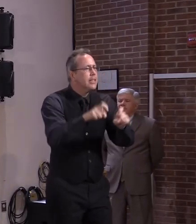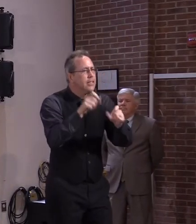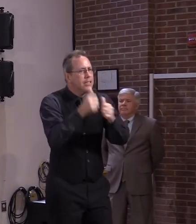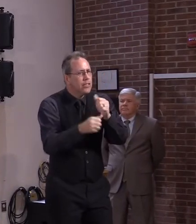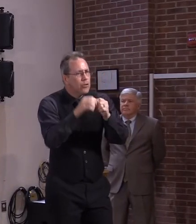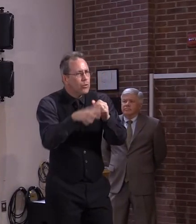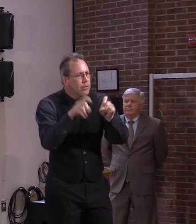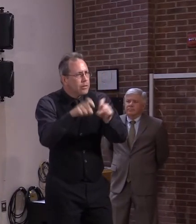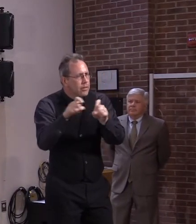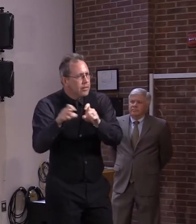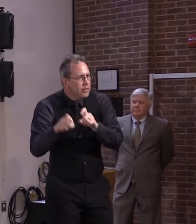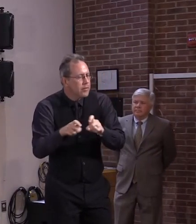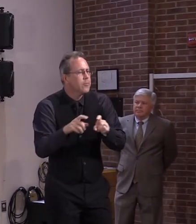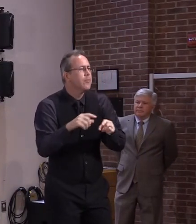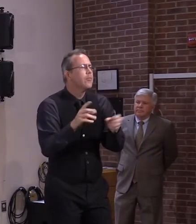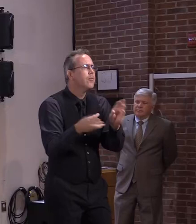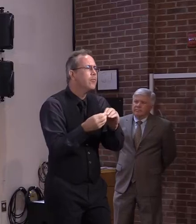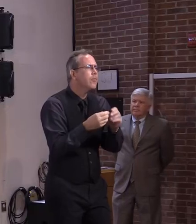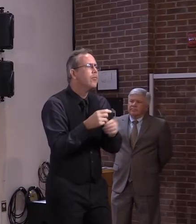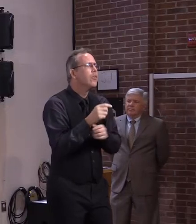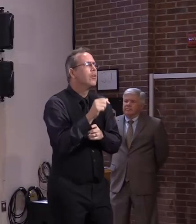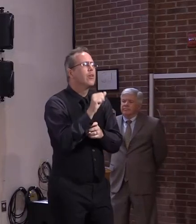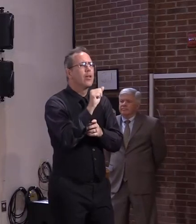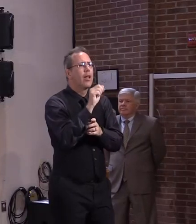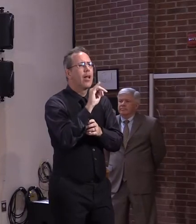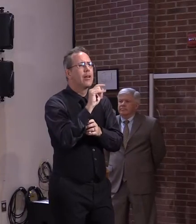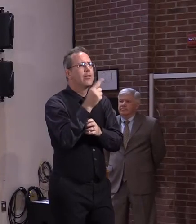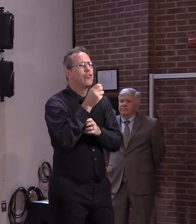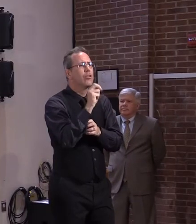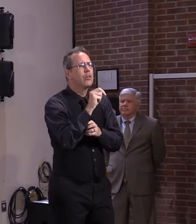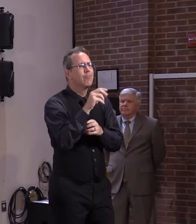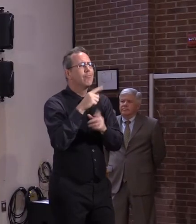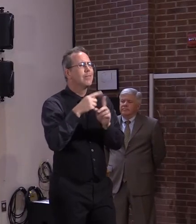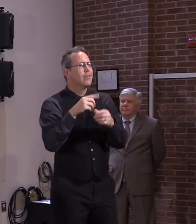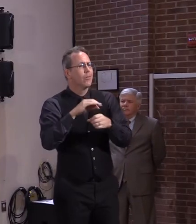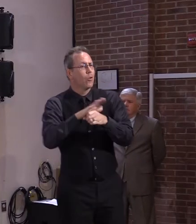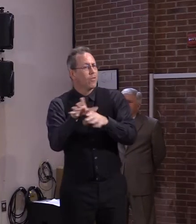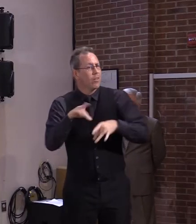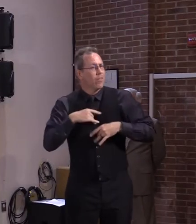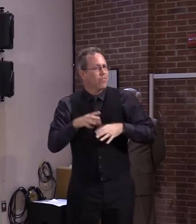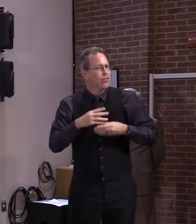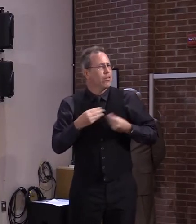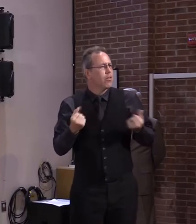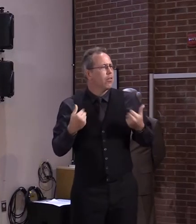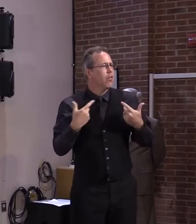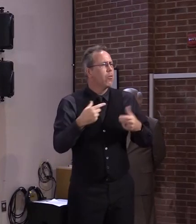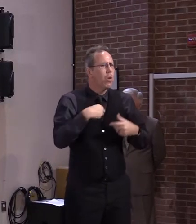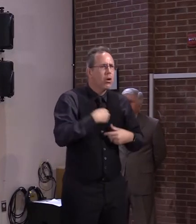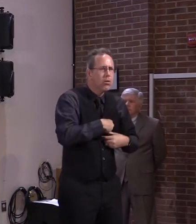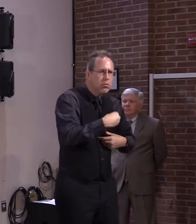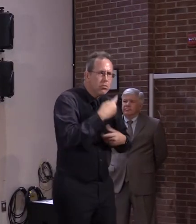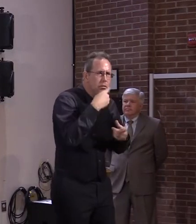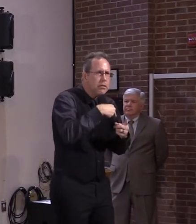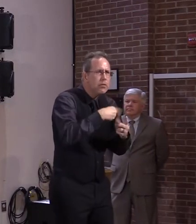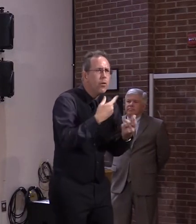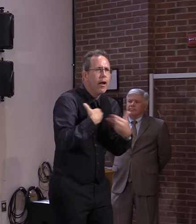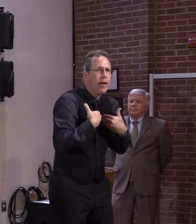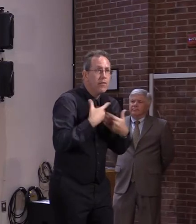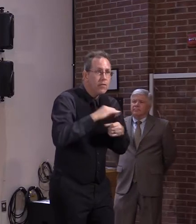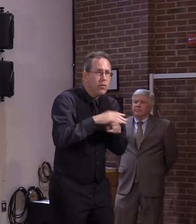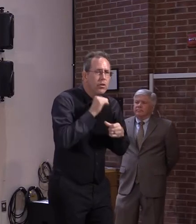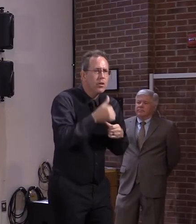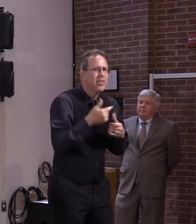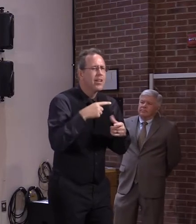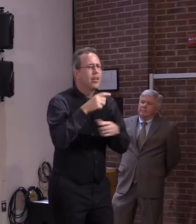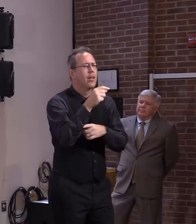testing and remain in school. And it's been found in some of the literature, at least